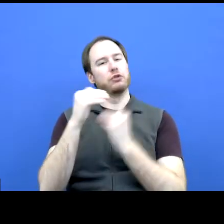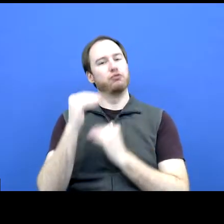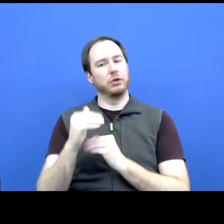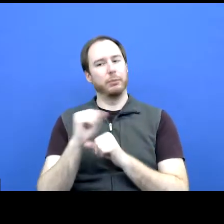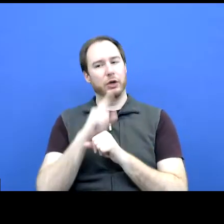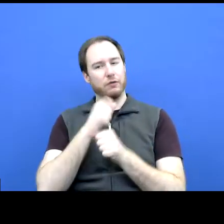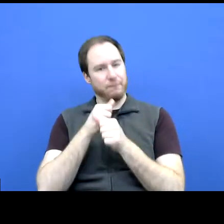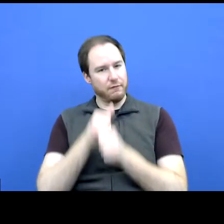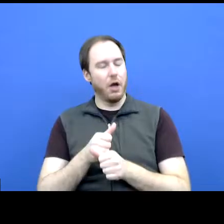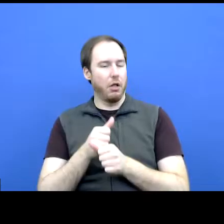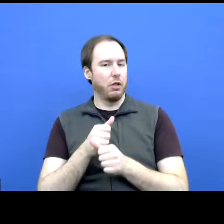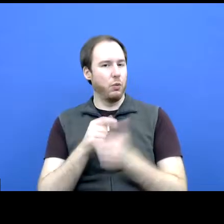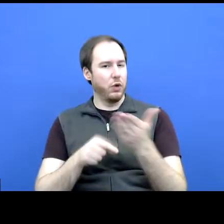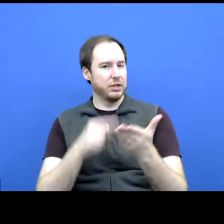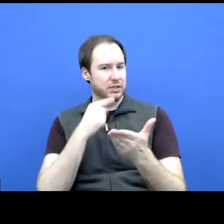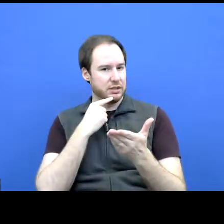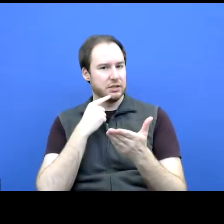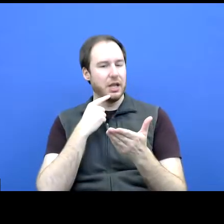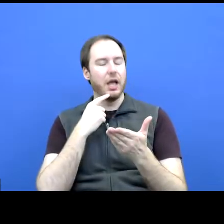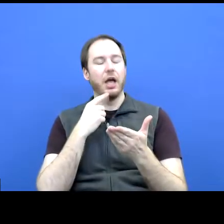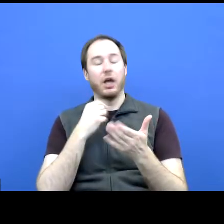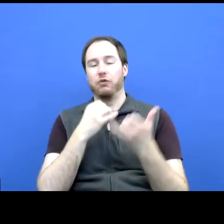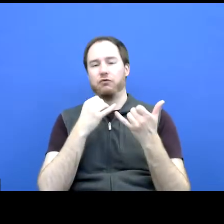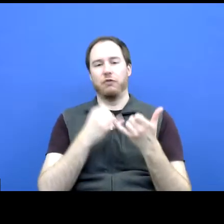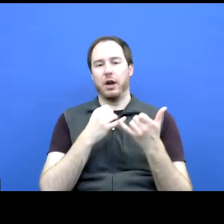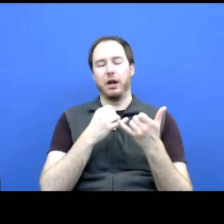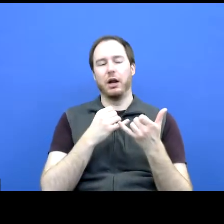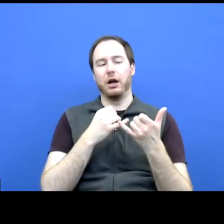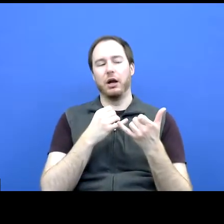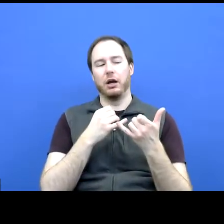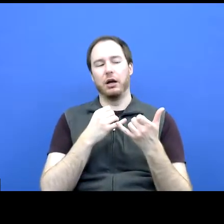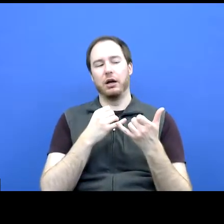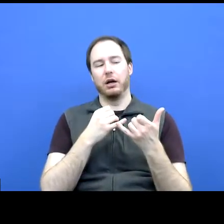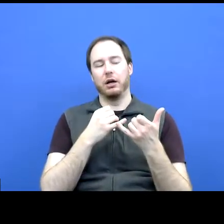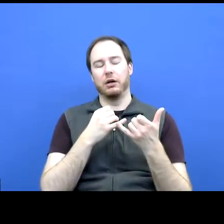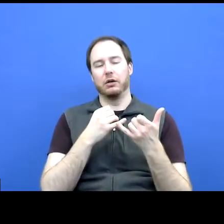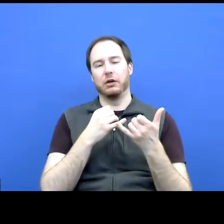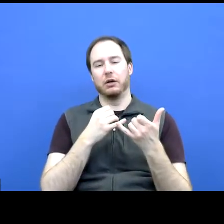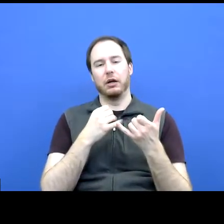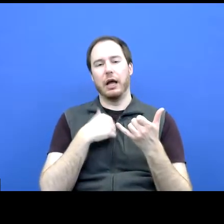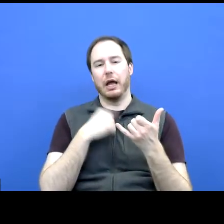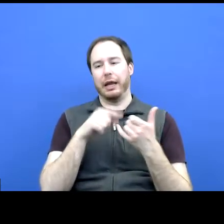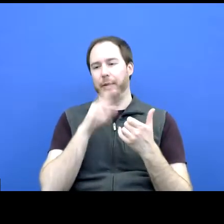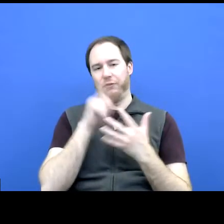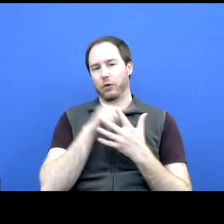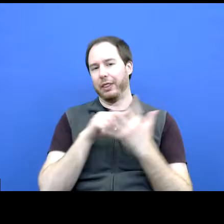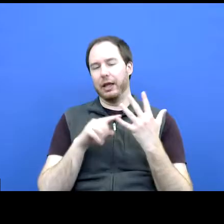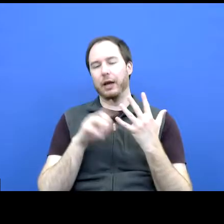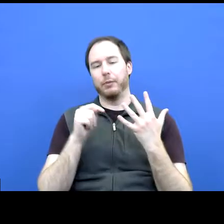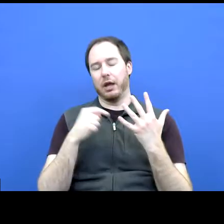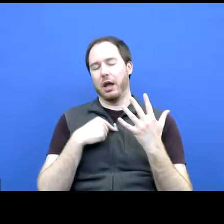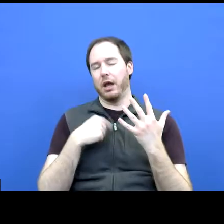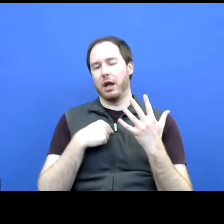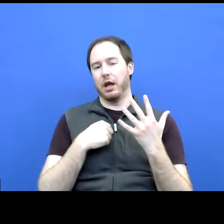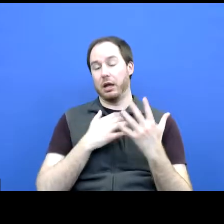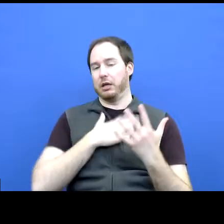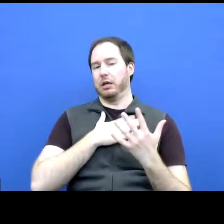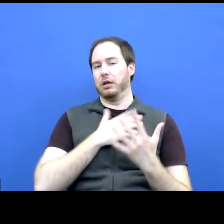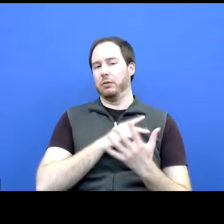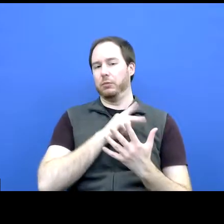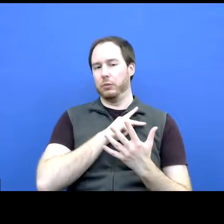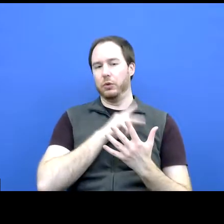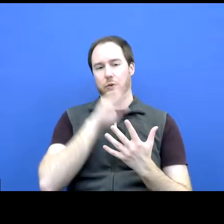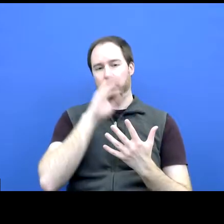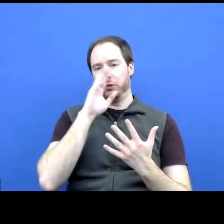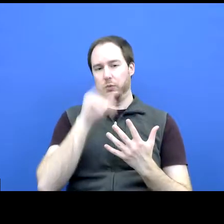use permit. And again, with the number and just, I can't speak for the rest of the board, but I just, again, knowing